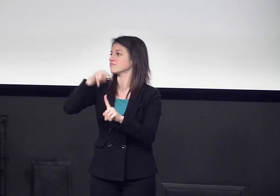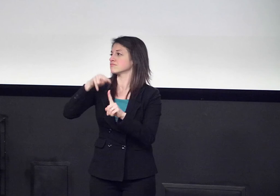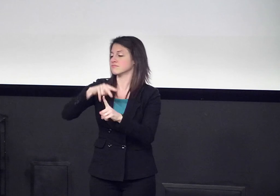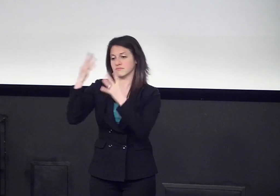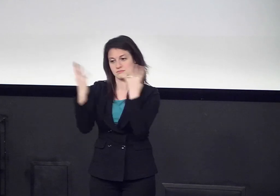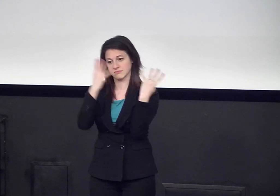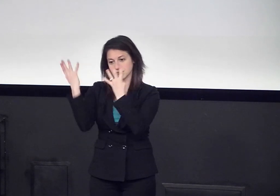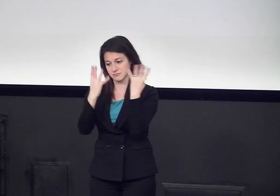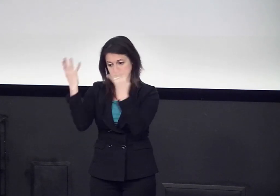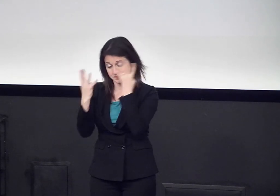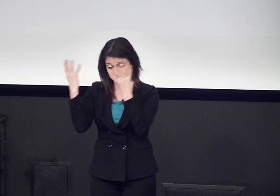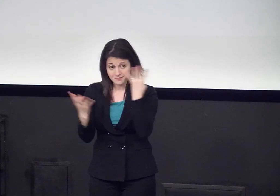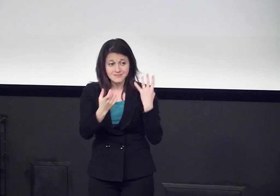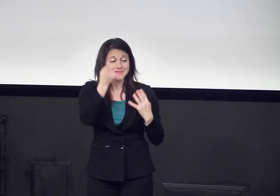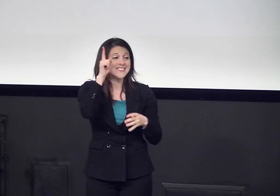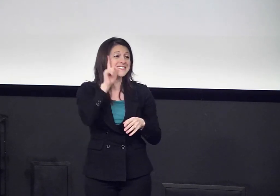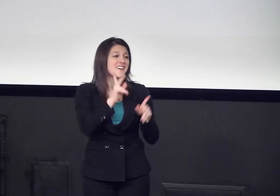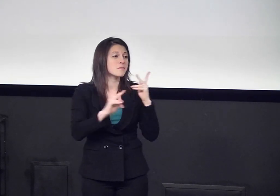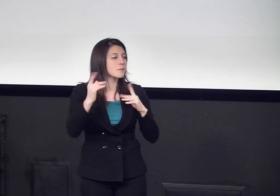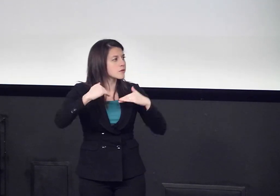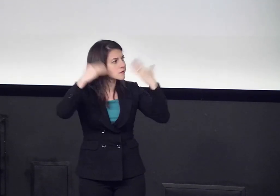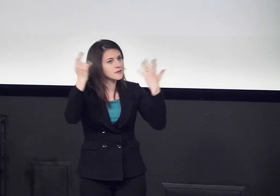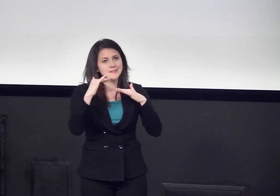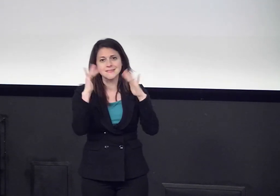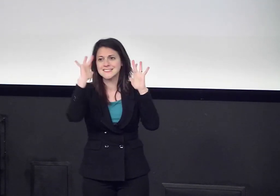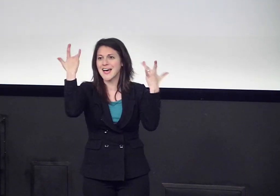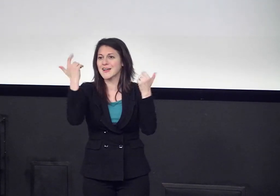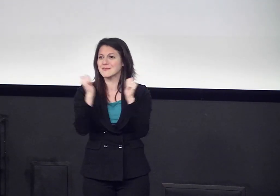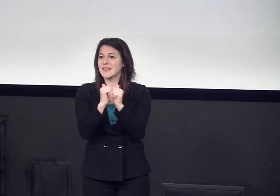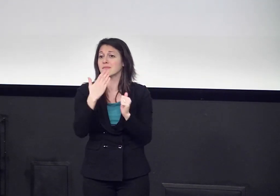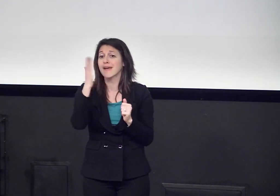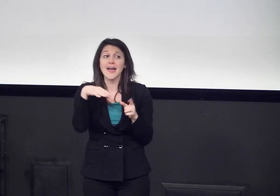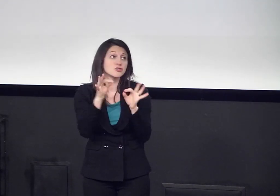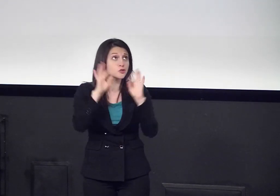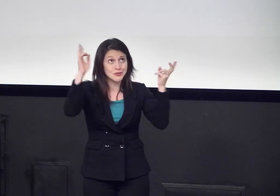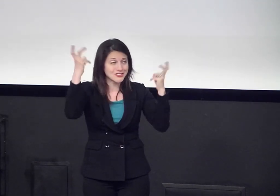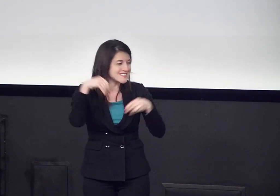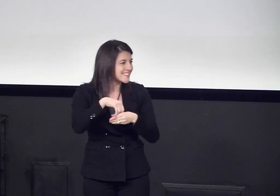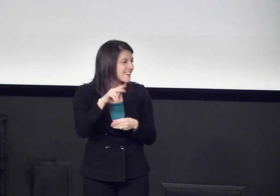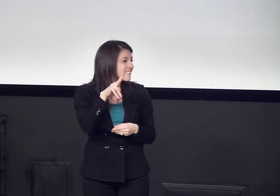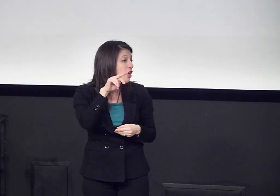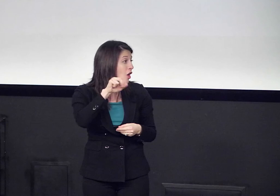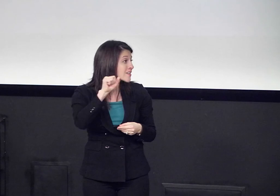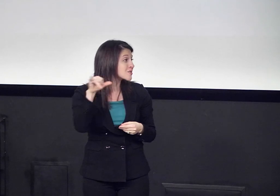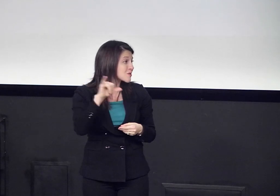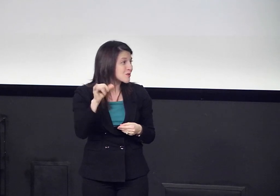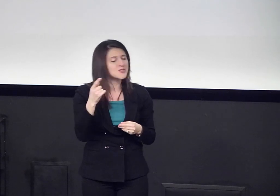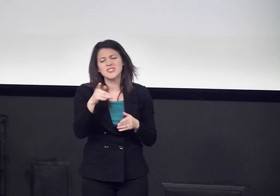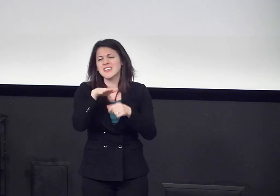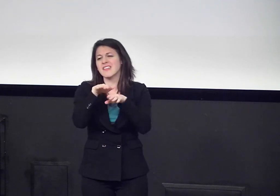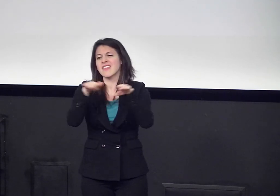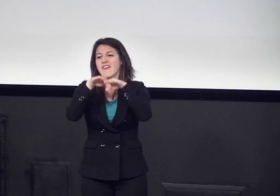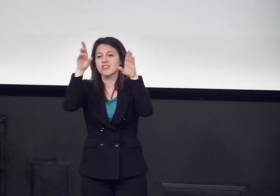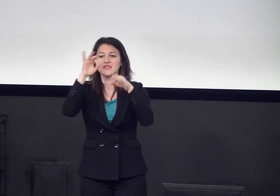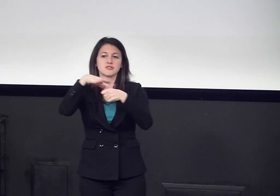I think oftentimes as interpreters, we look at it only from our perspective. And there are deaf people who are out there who've been frustrated